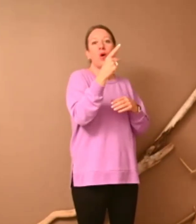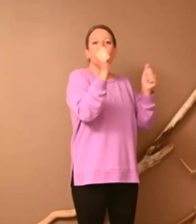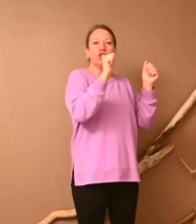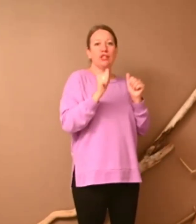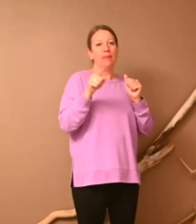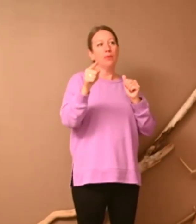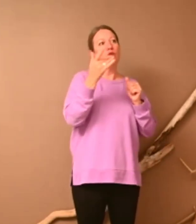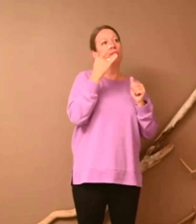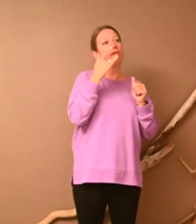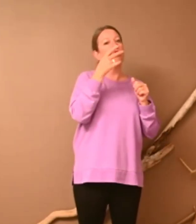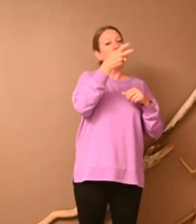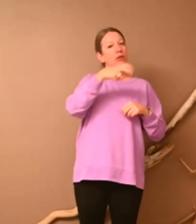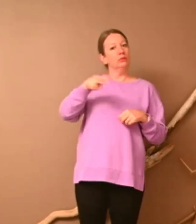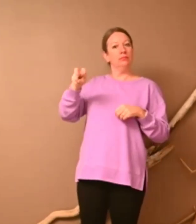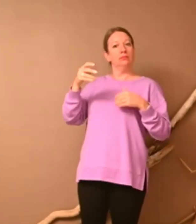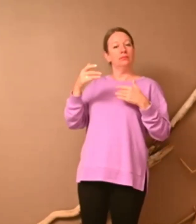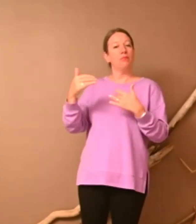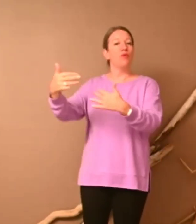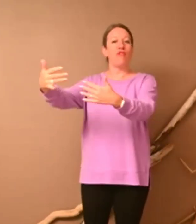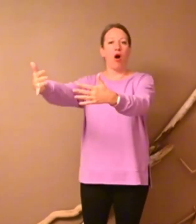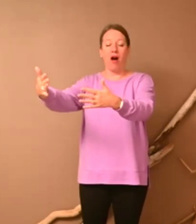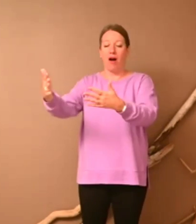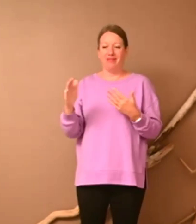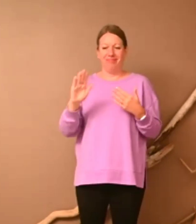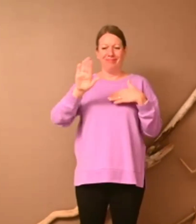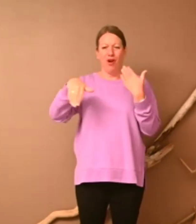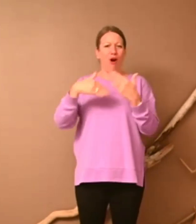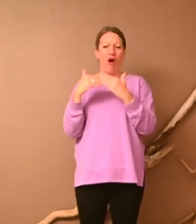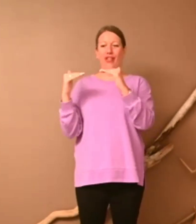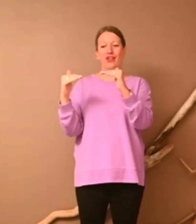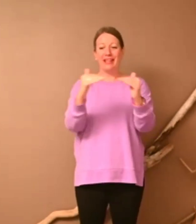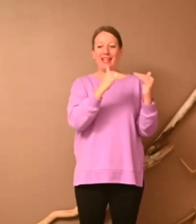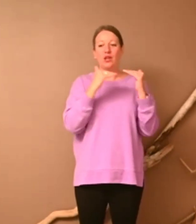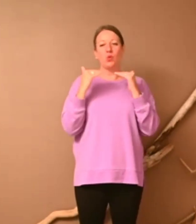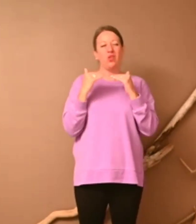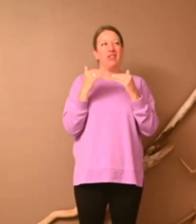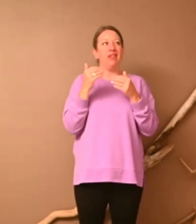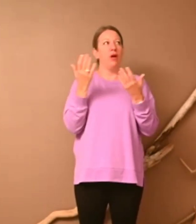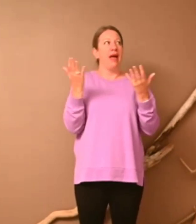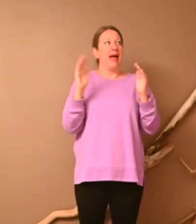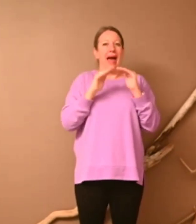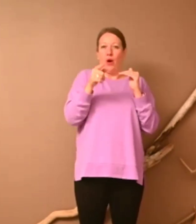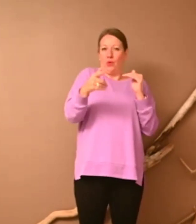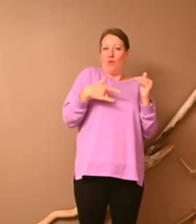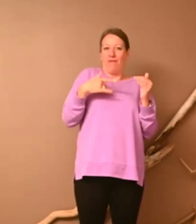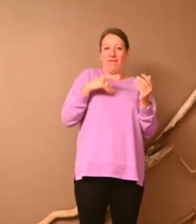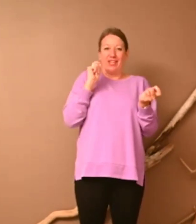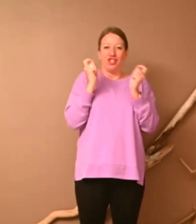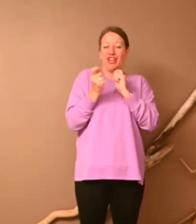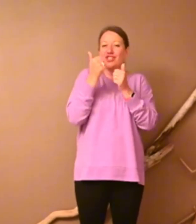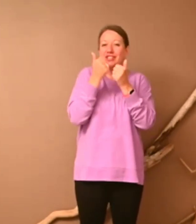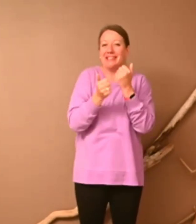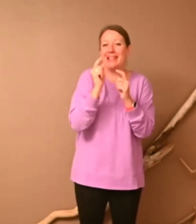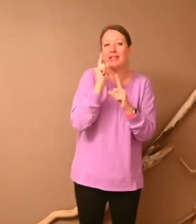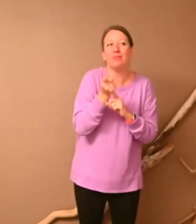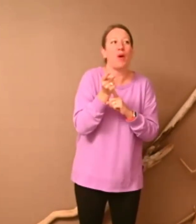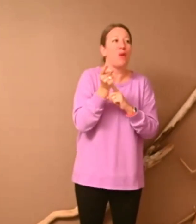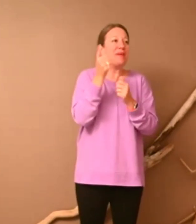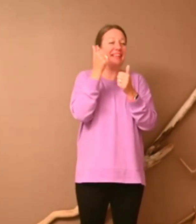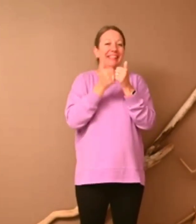slower than you, maybe choosing to stay longer in a certain shape where you're choosing to move on. And all of those choices are equal